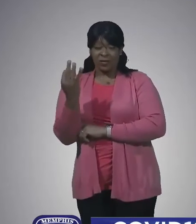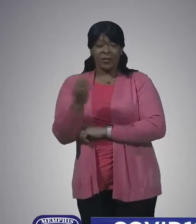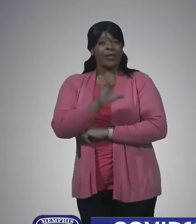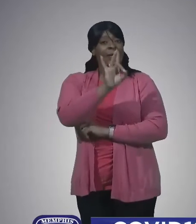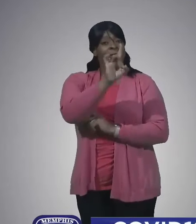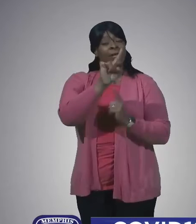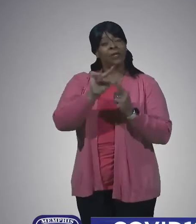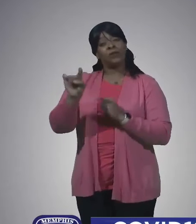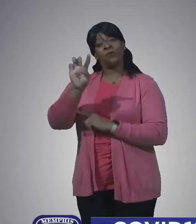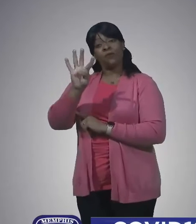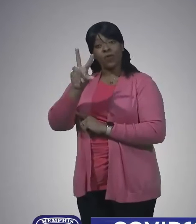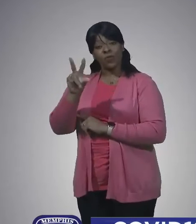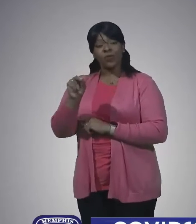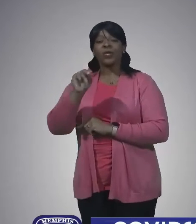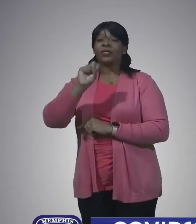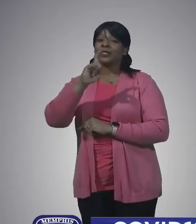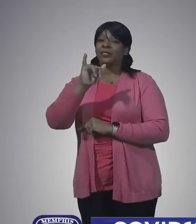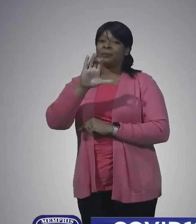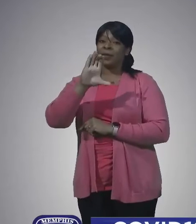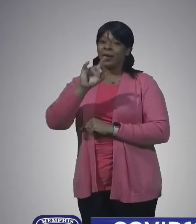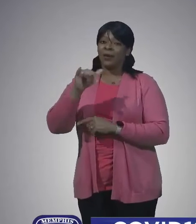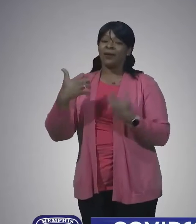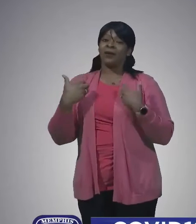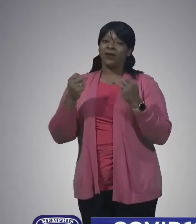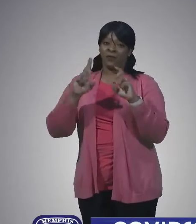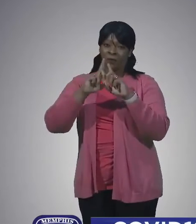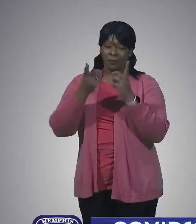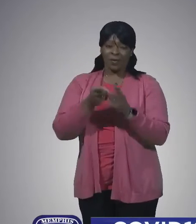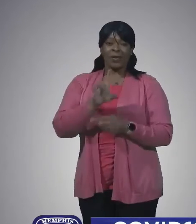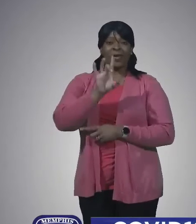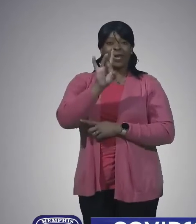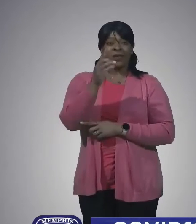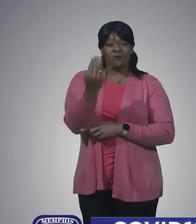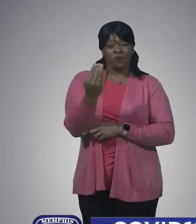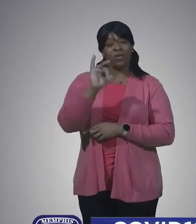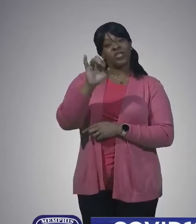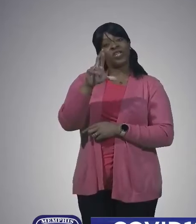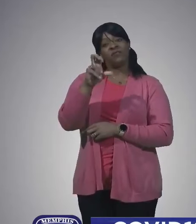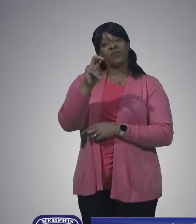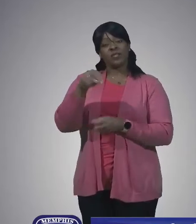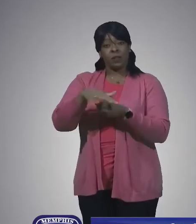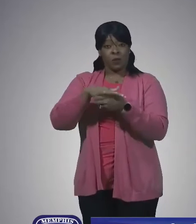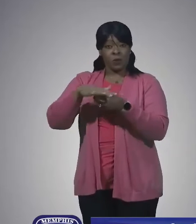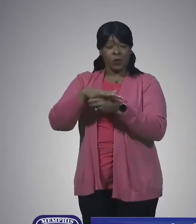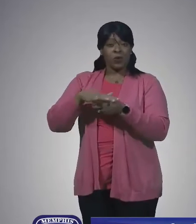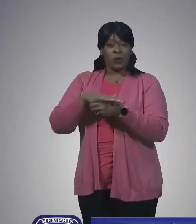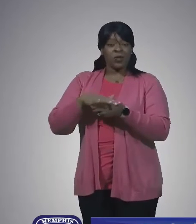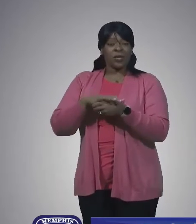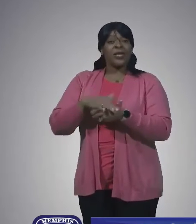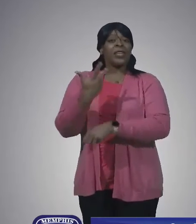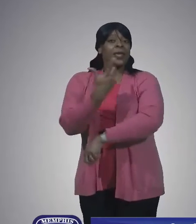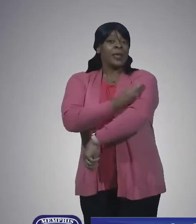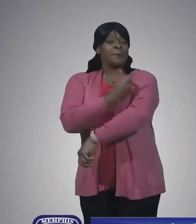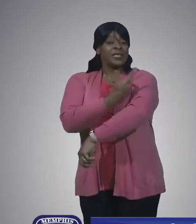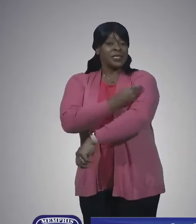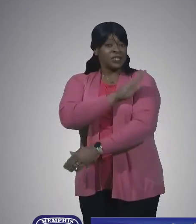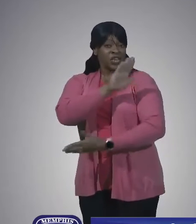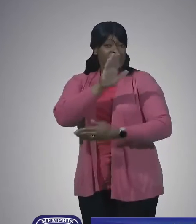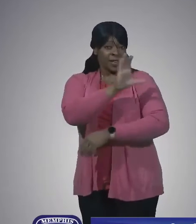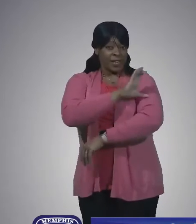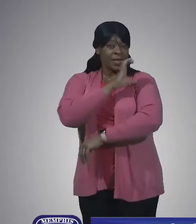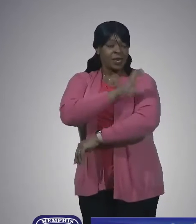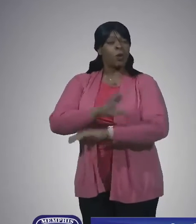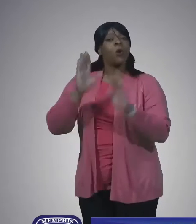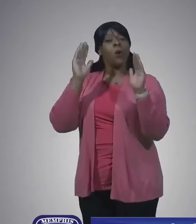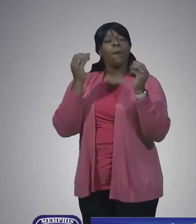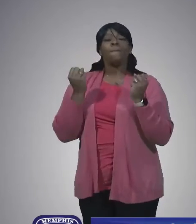to 4:30 at the Shelby County Health Department's 814 Jefferson location in our immunization clinic. And we hope